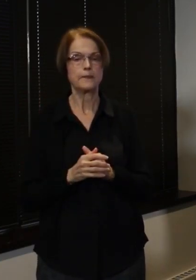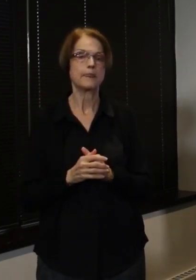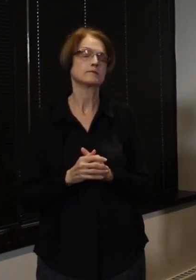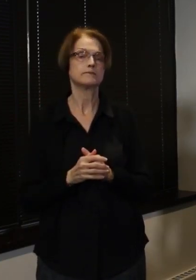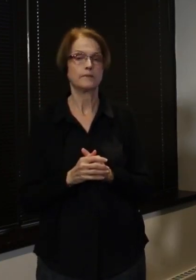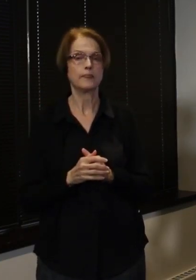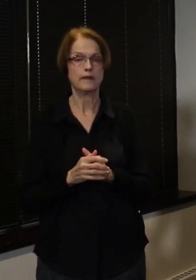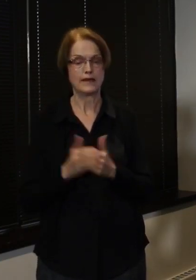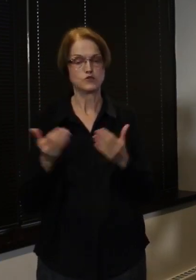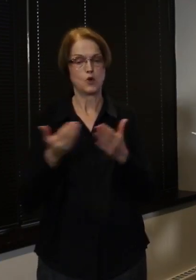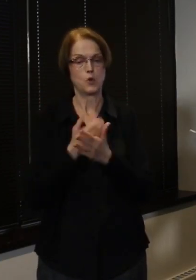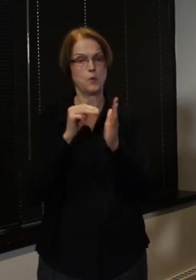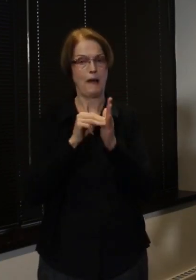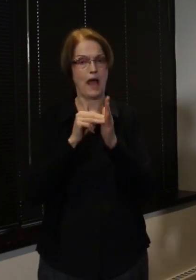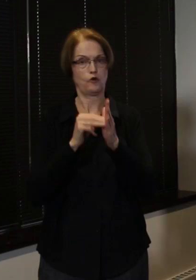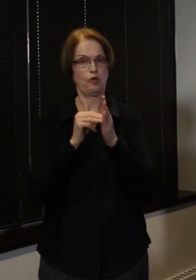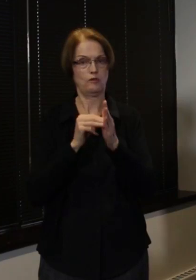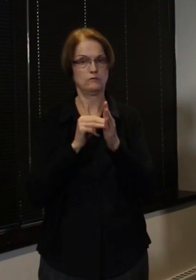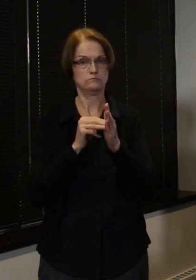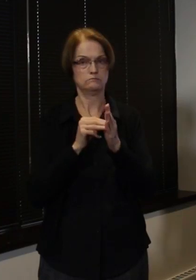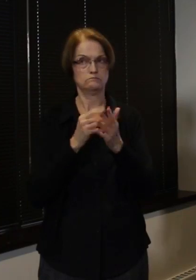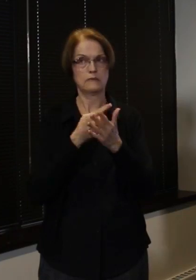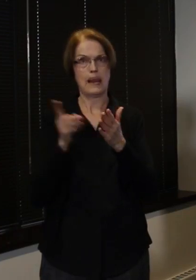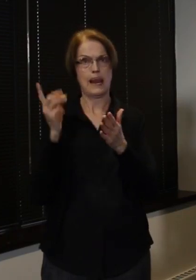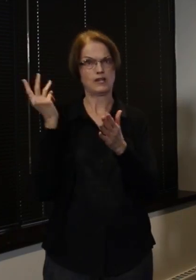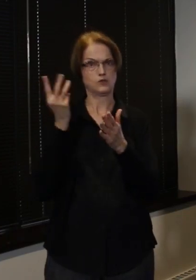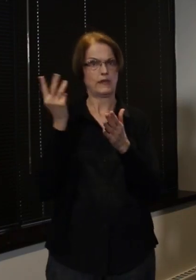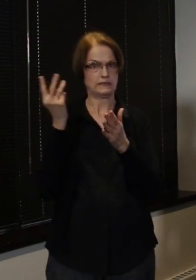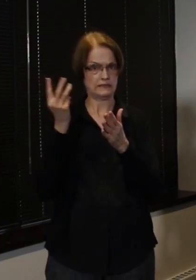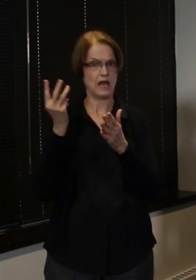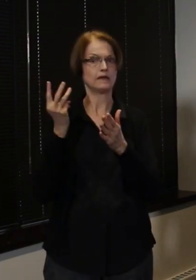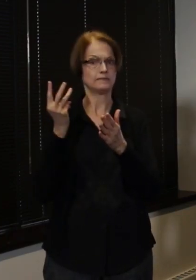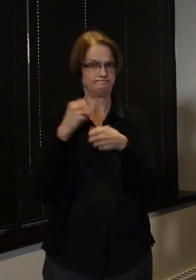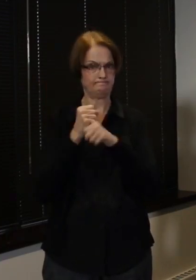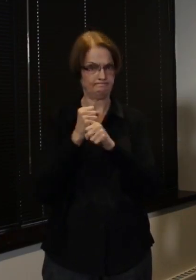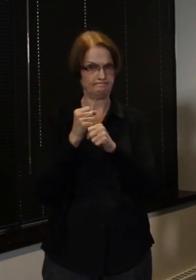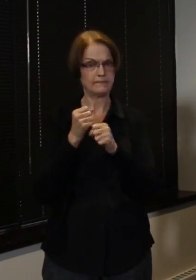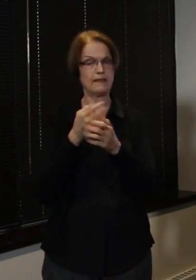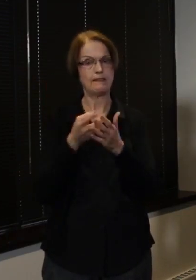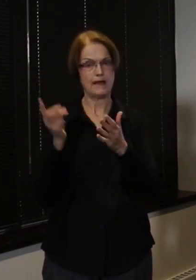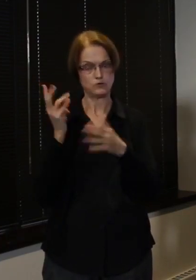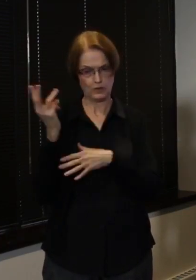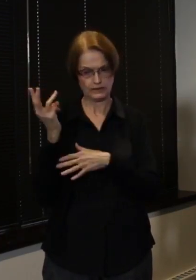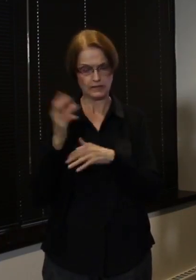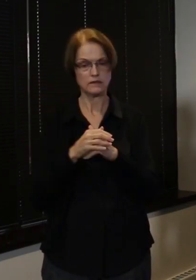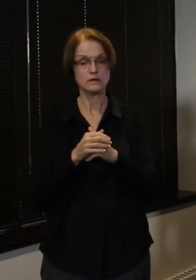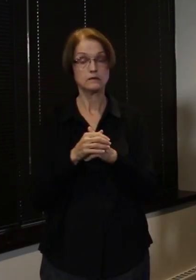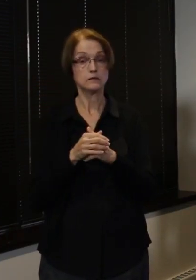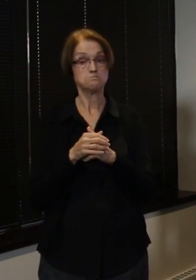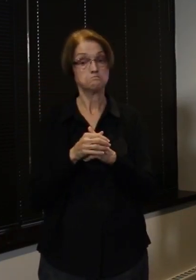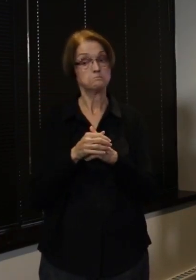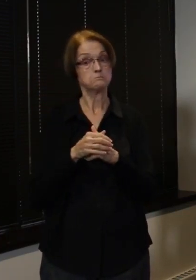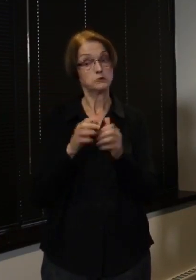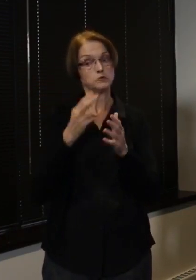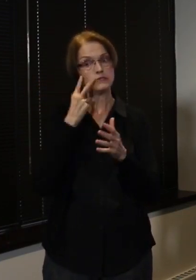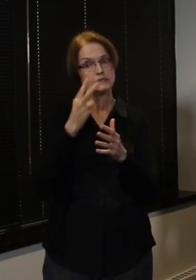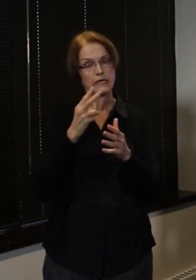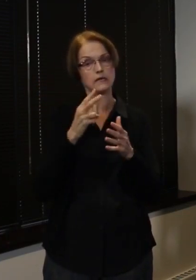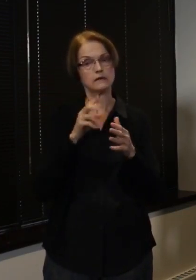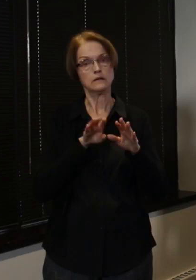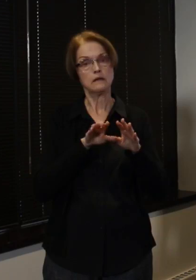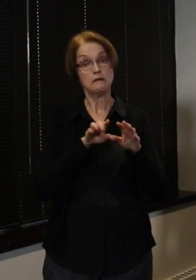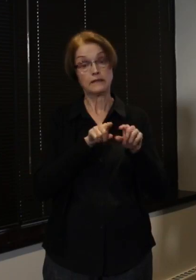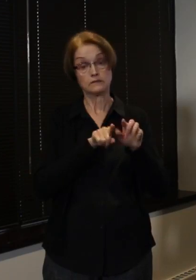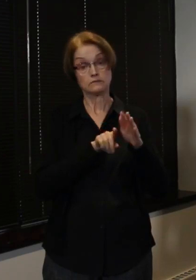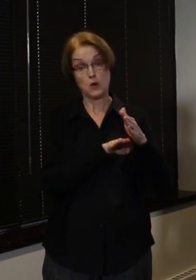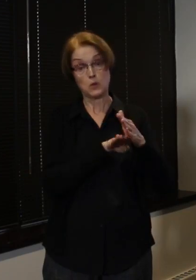an updated model from last Wednesday, and it shows a slowing of the growth. And so if you think back to